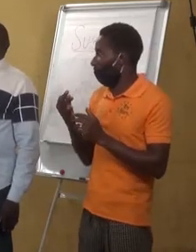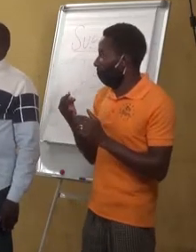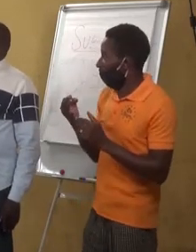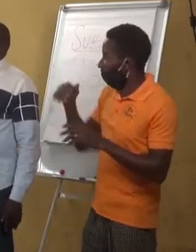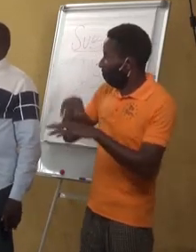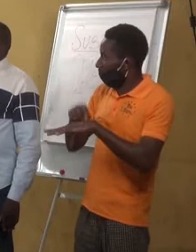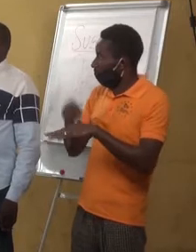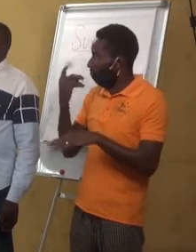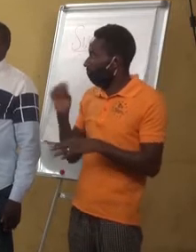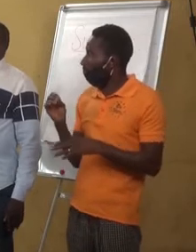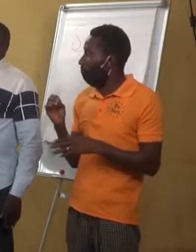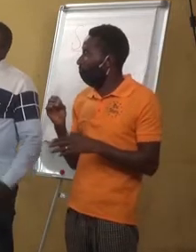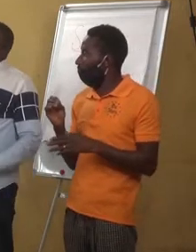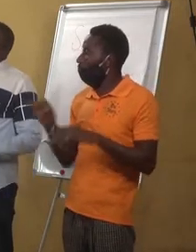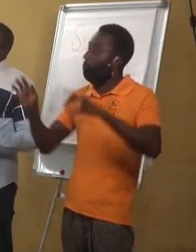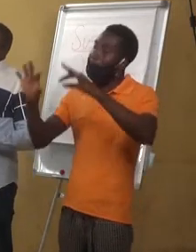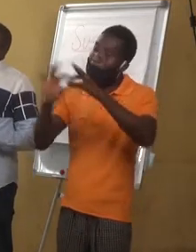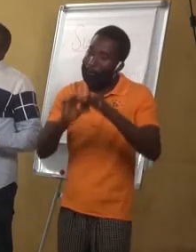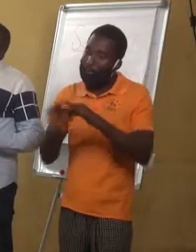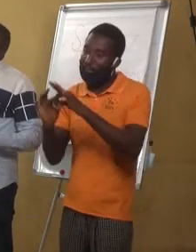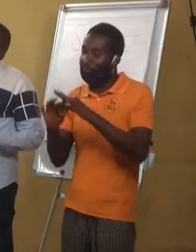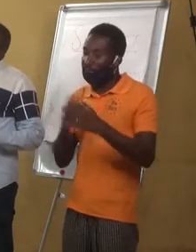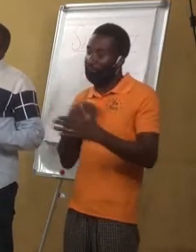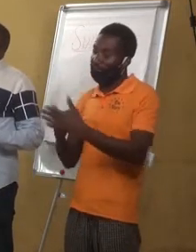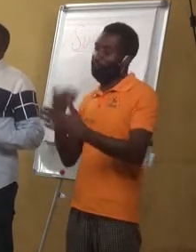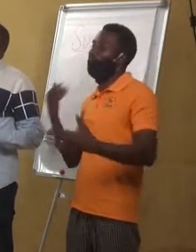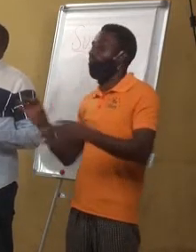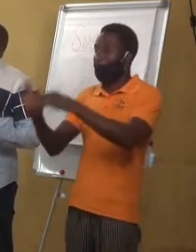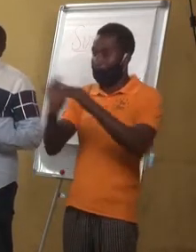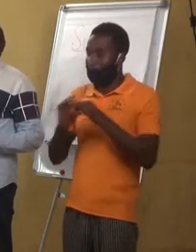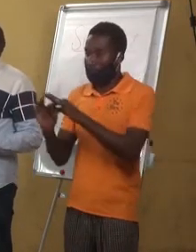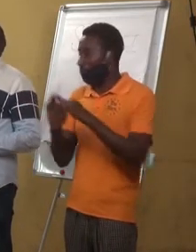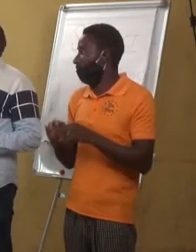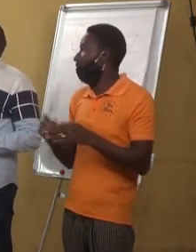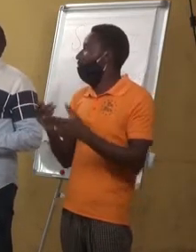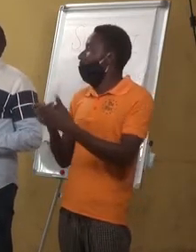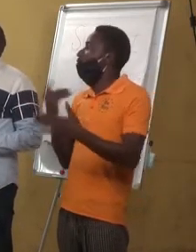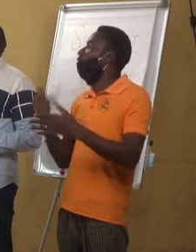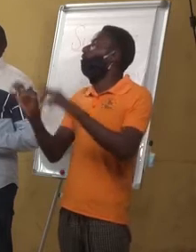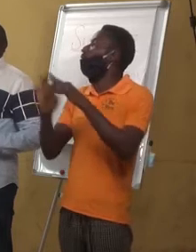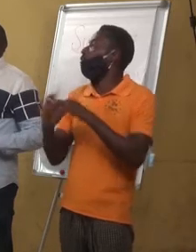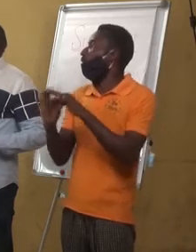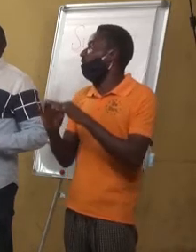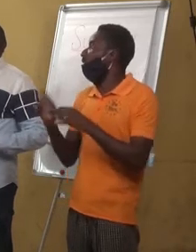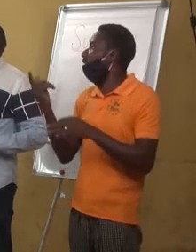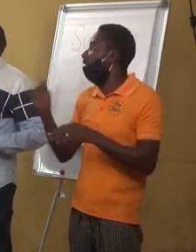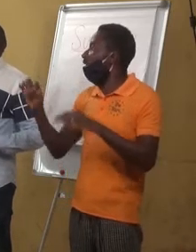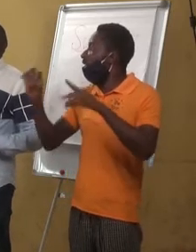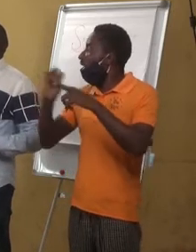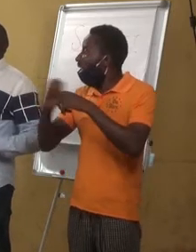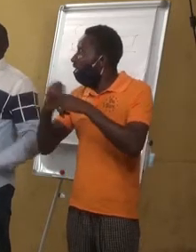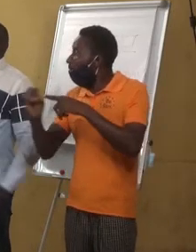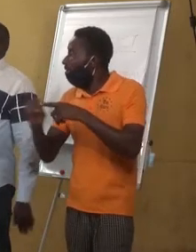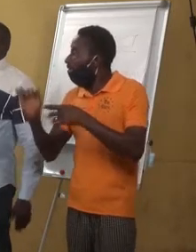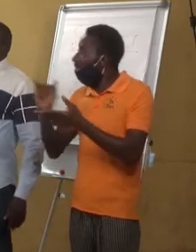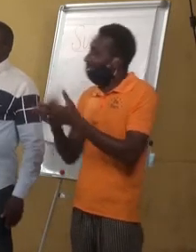terms of before bonding and after bonding. Before the bonding, the elements that are supposed